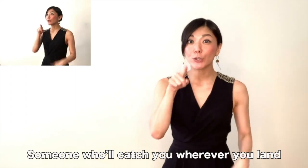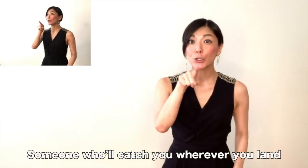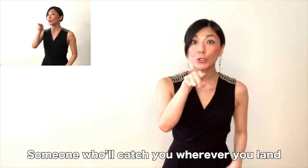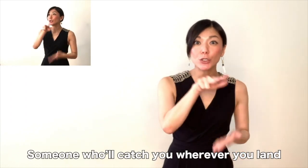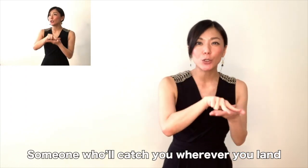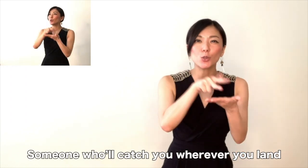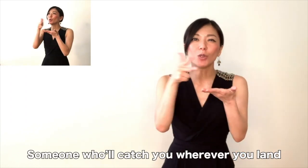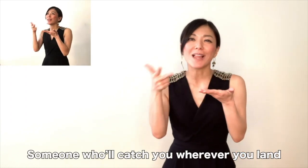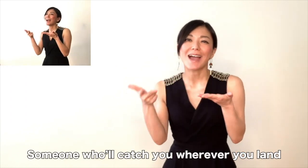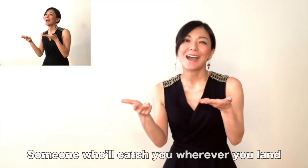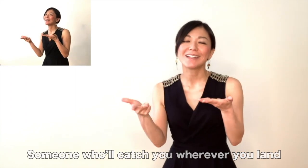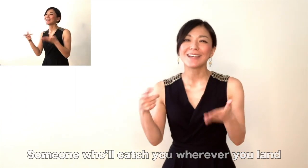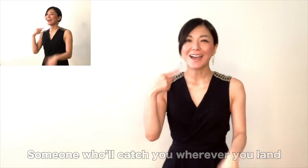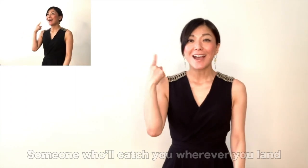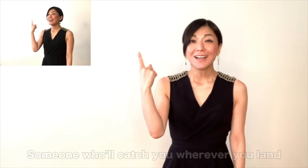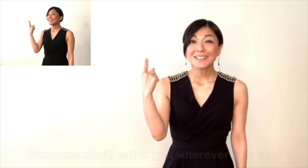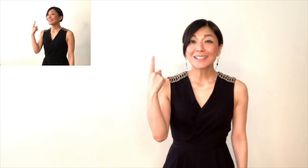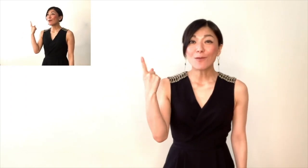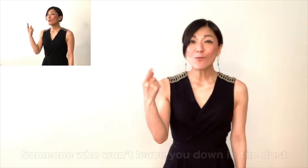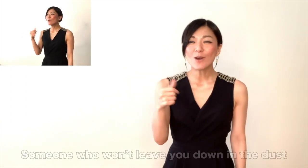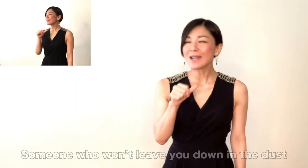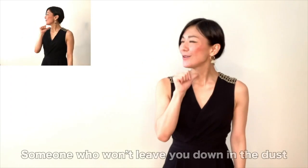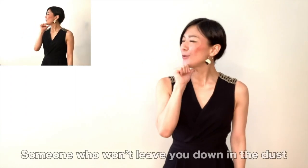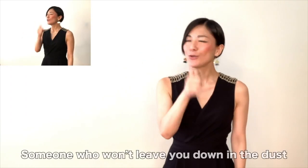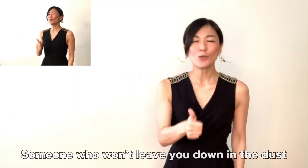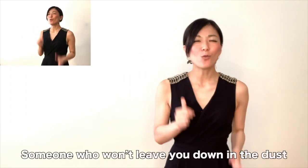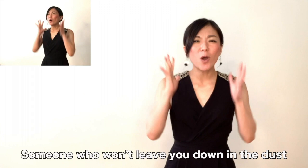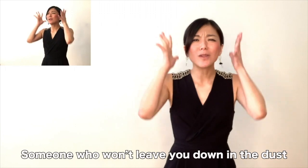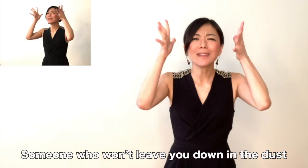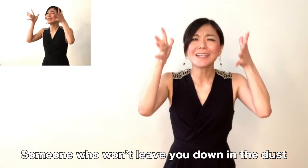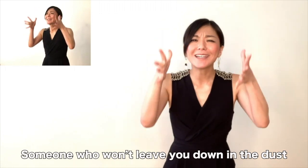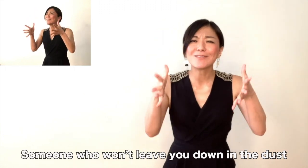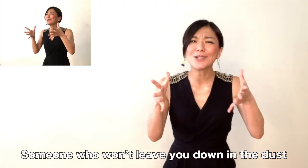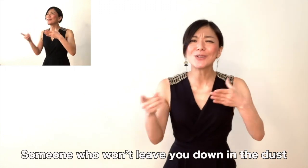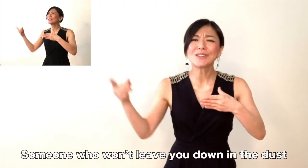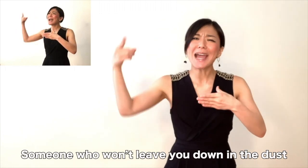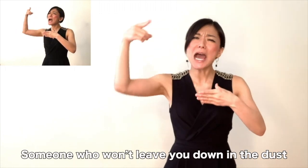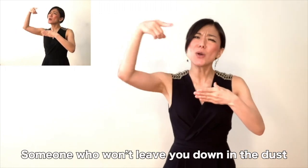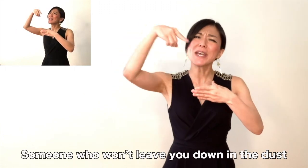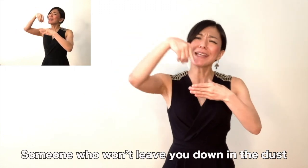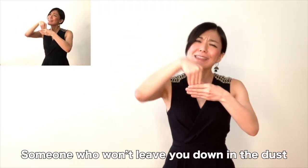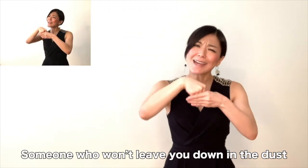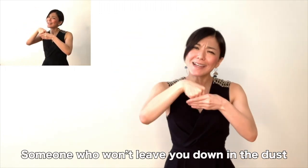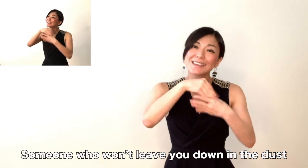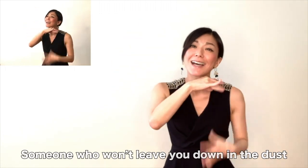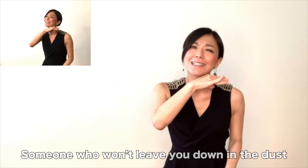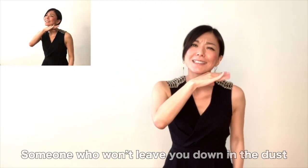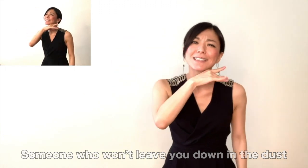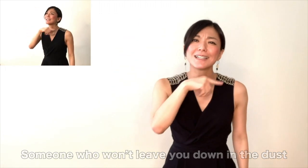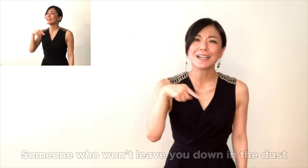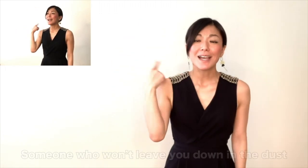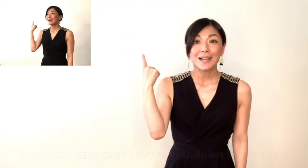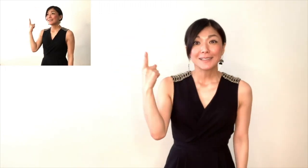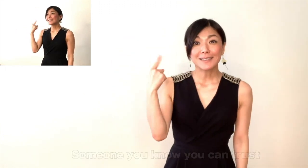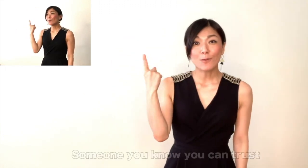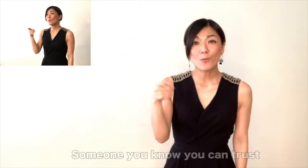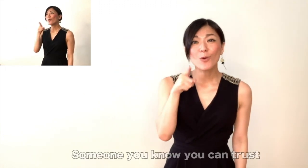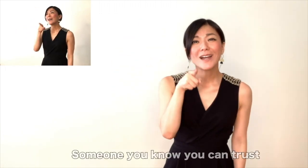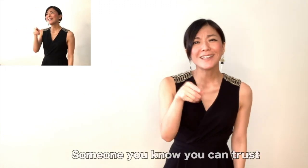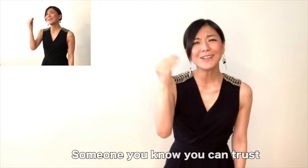wherever you land Someone who won't leave you down in the dust